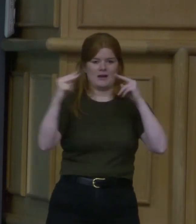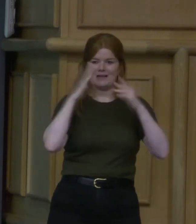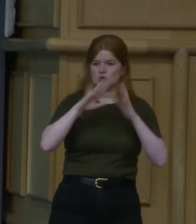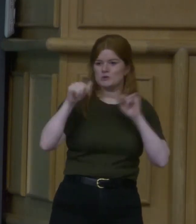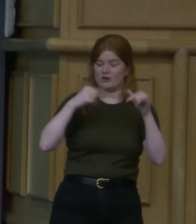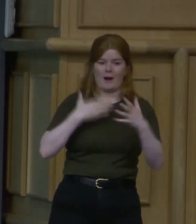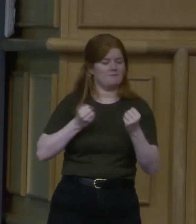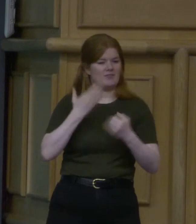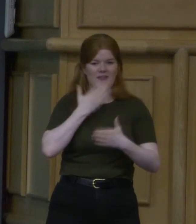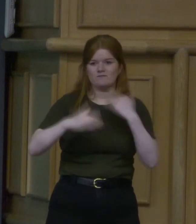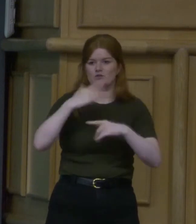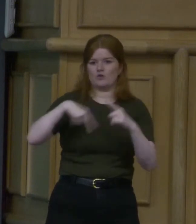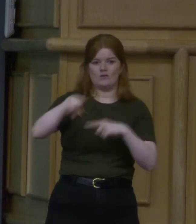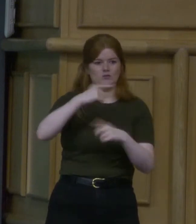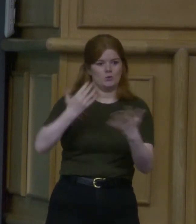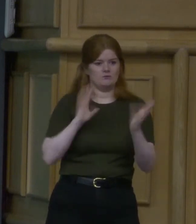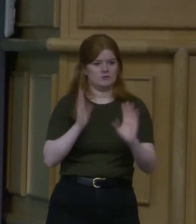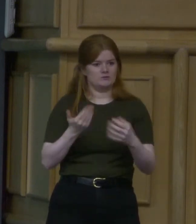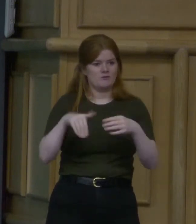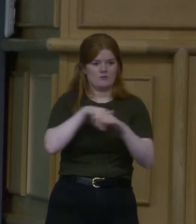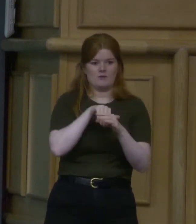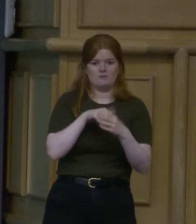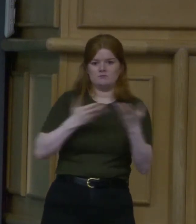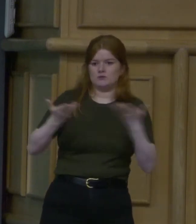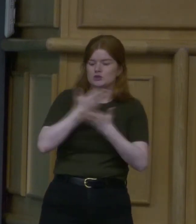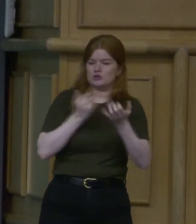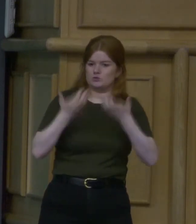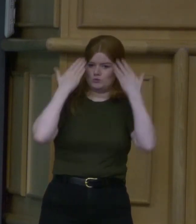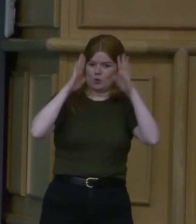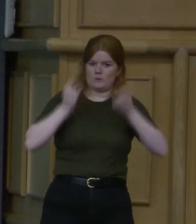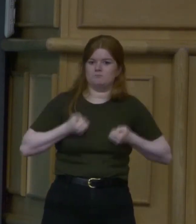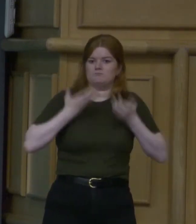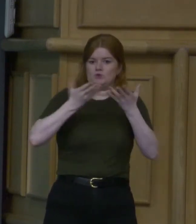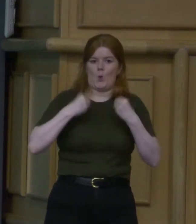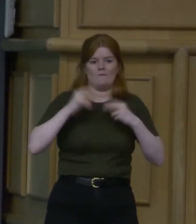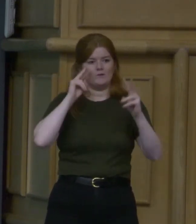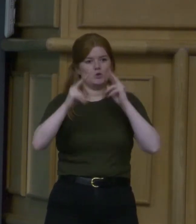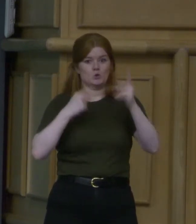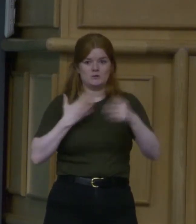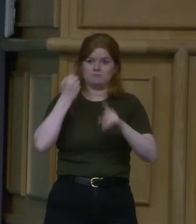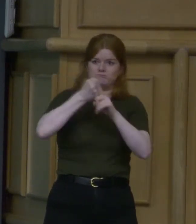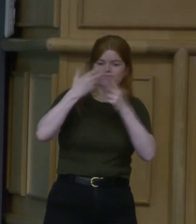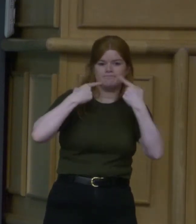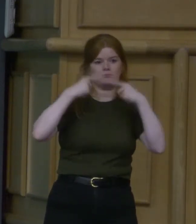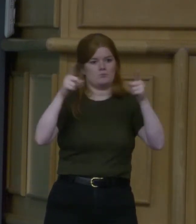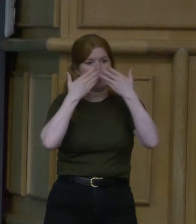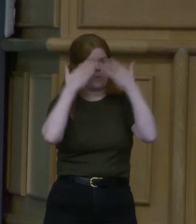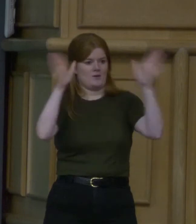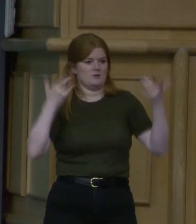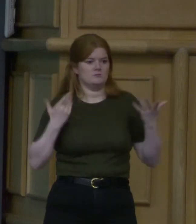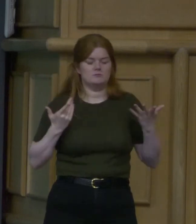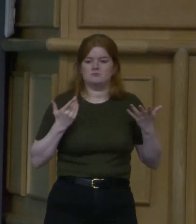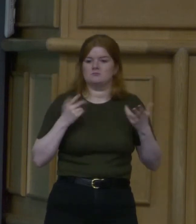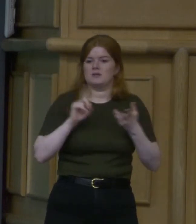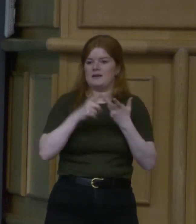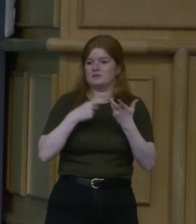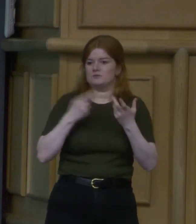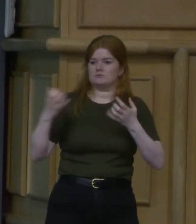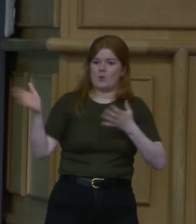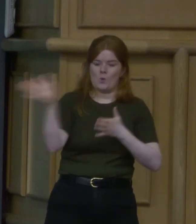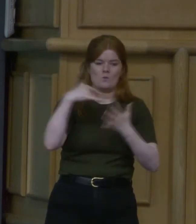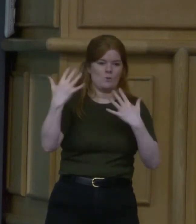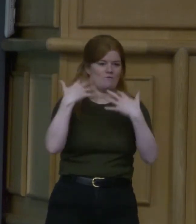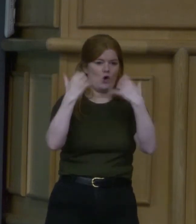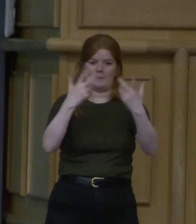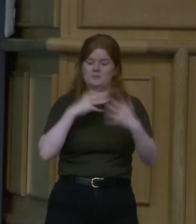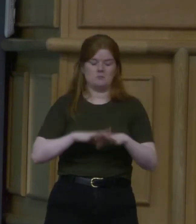so thankful to you for participating, for expressing your views trenchantly and openly, and the whole forum